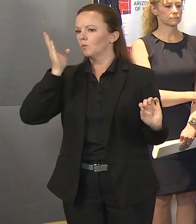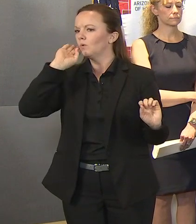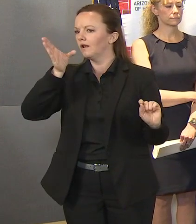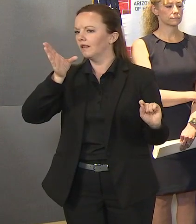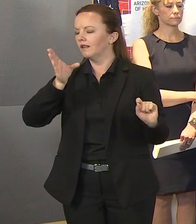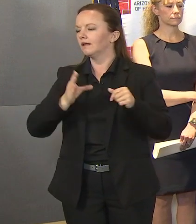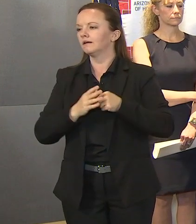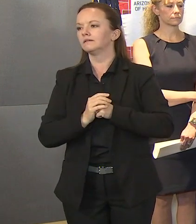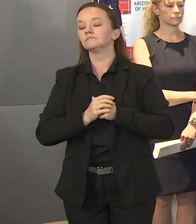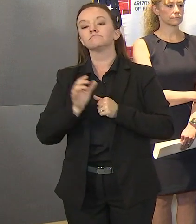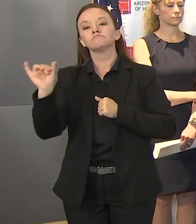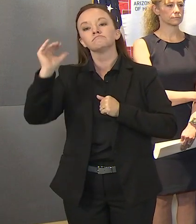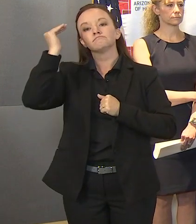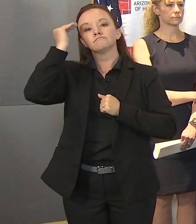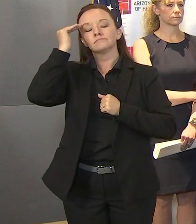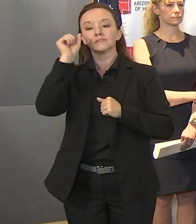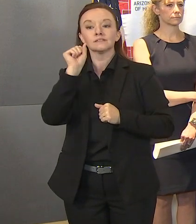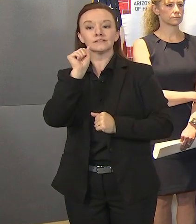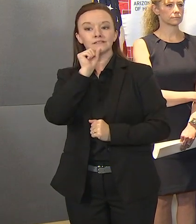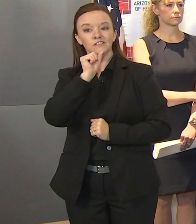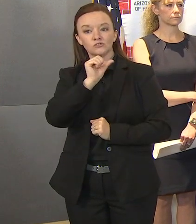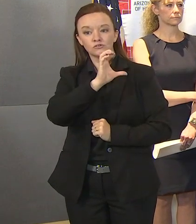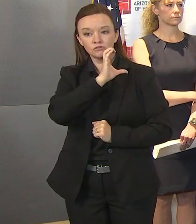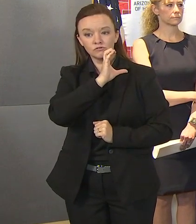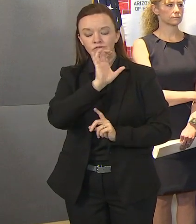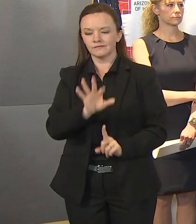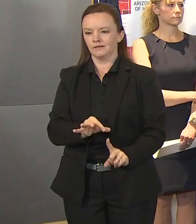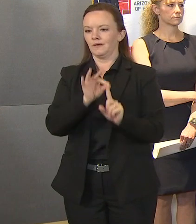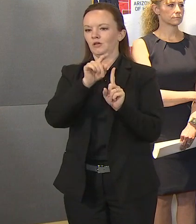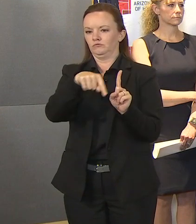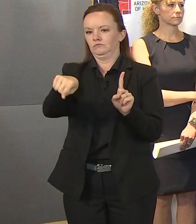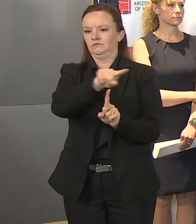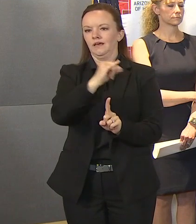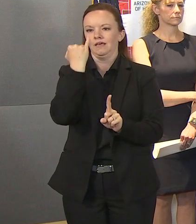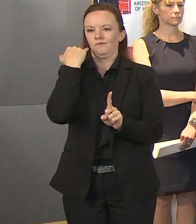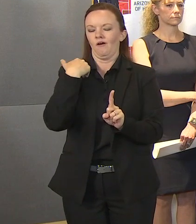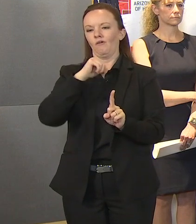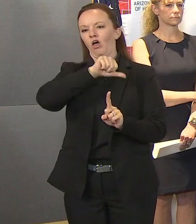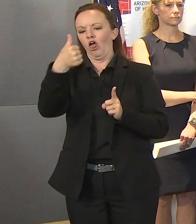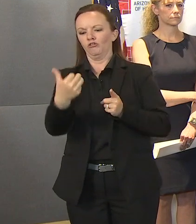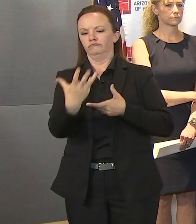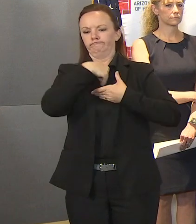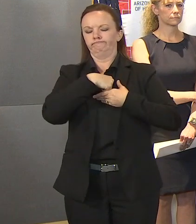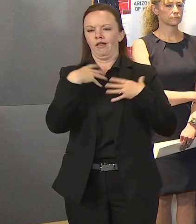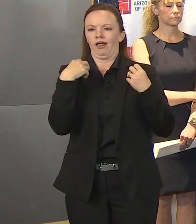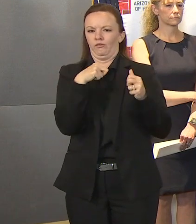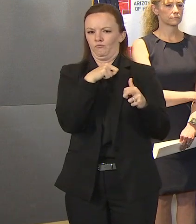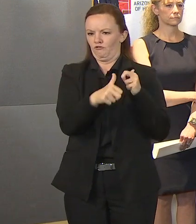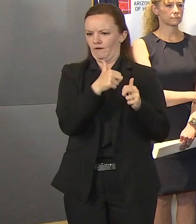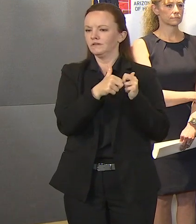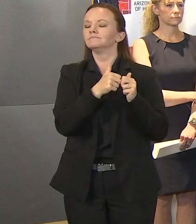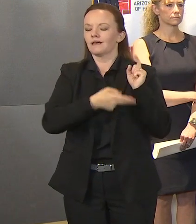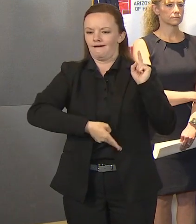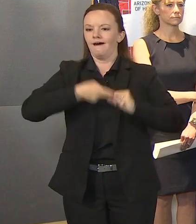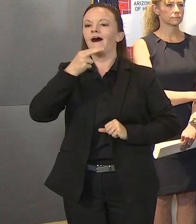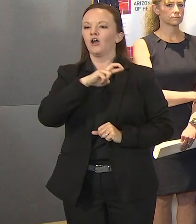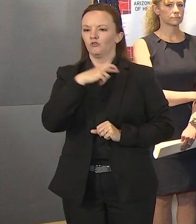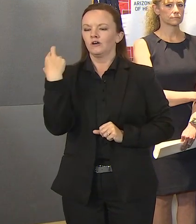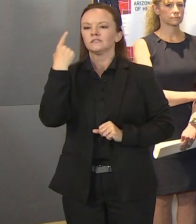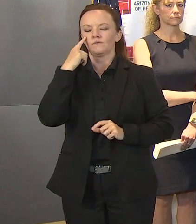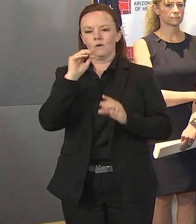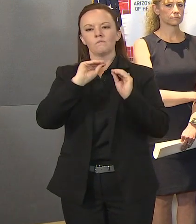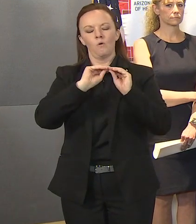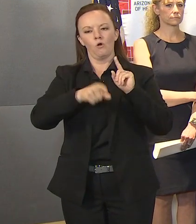We also know that seniors, especially those with underlying health conditions, are most at risk for